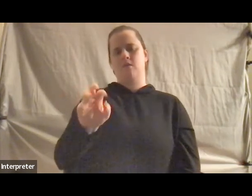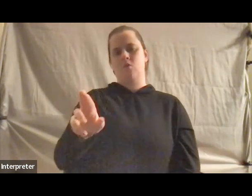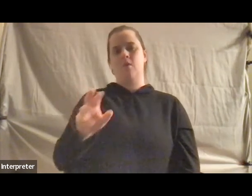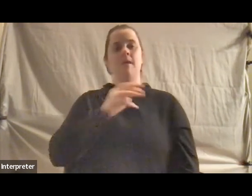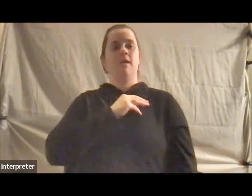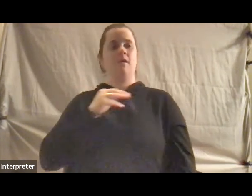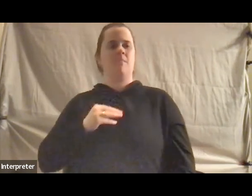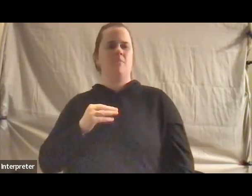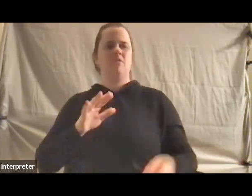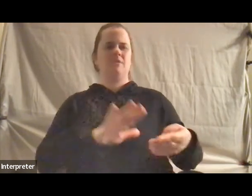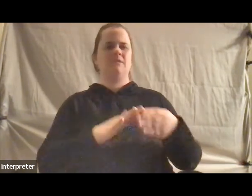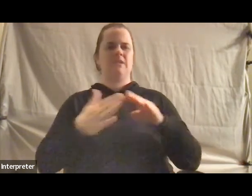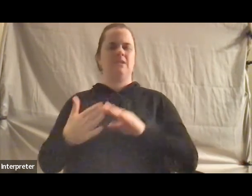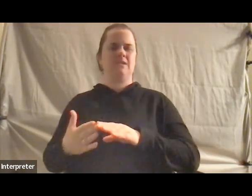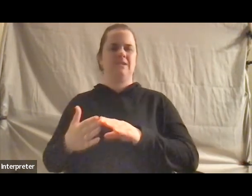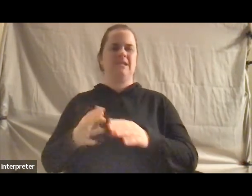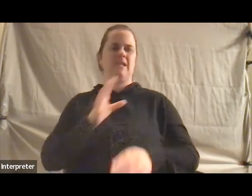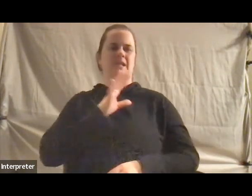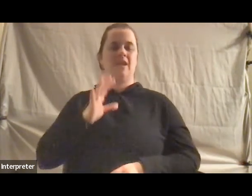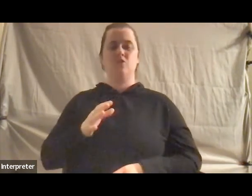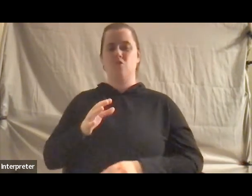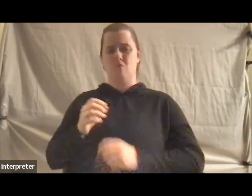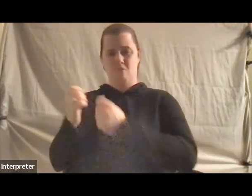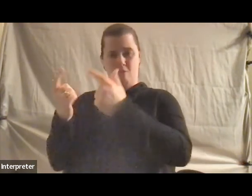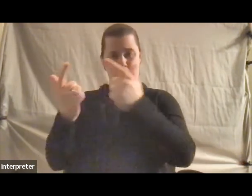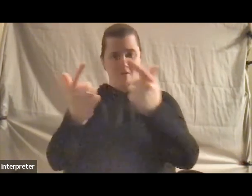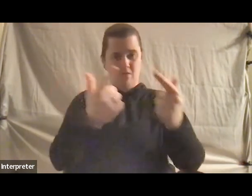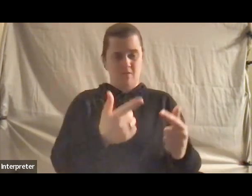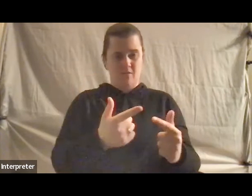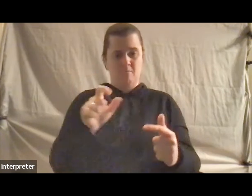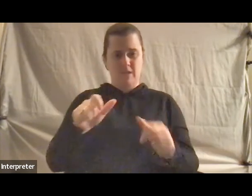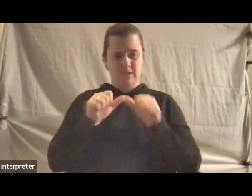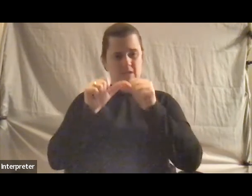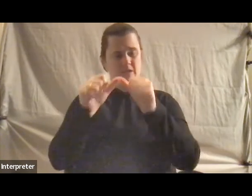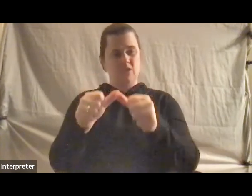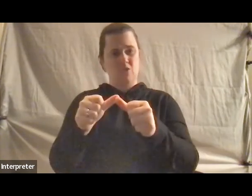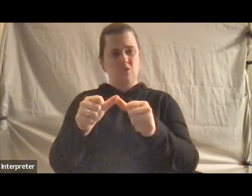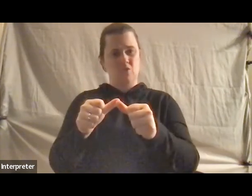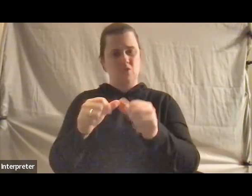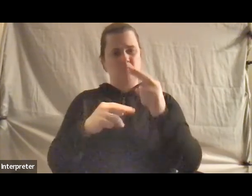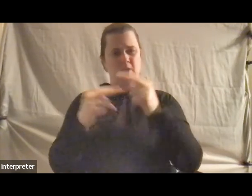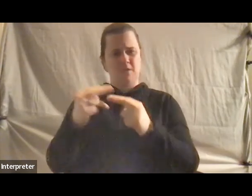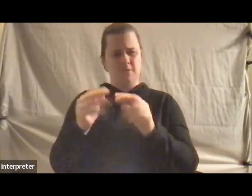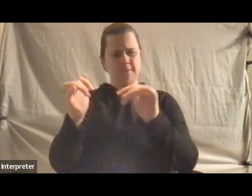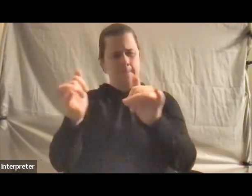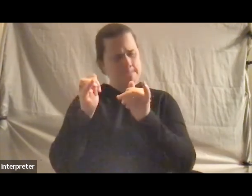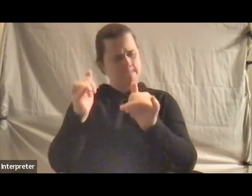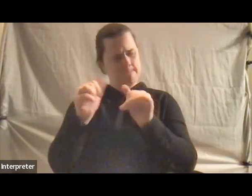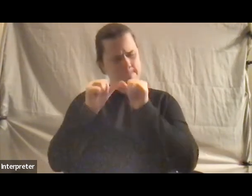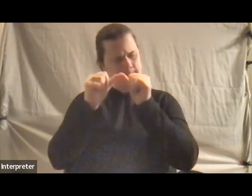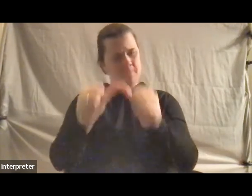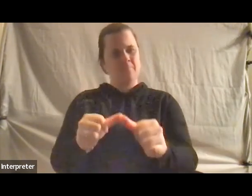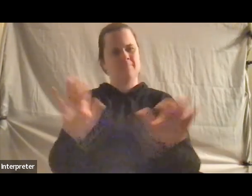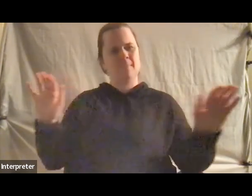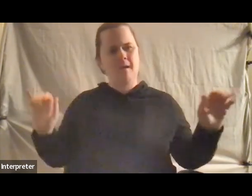Council, and each one of you must continue to build that same muscle. I